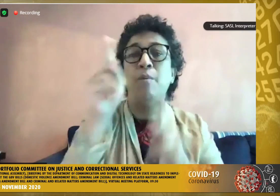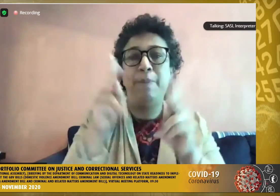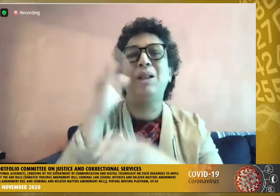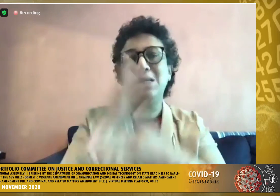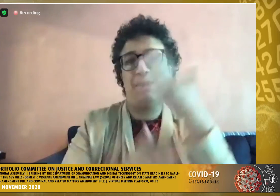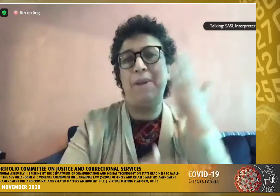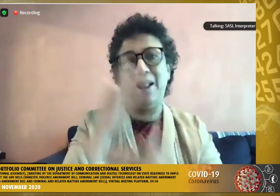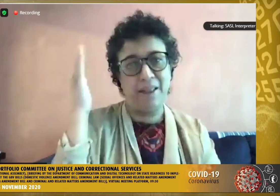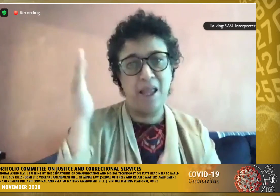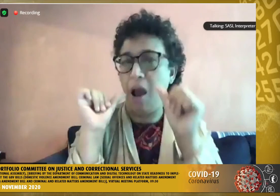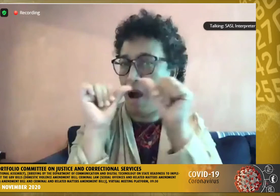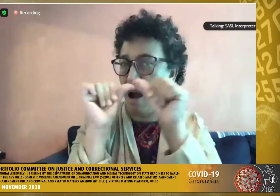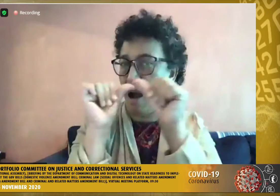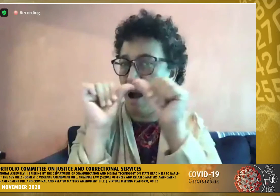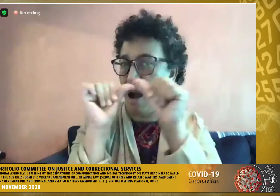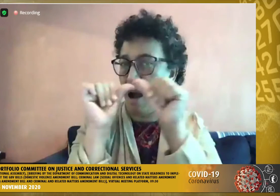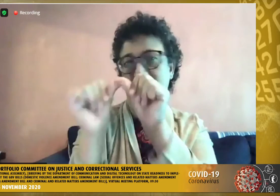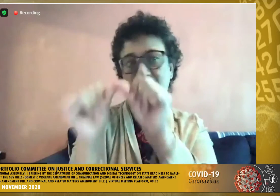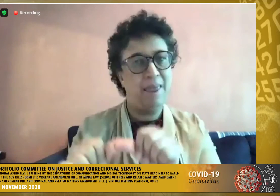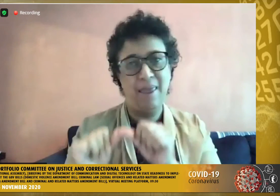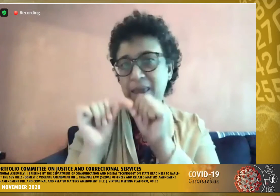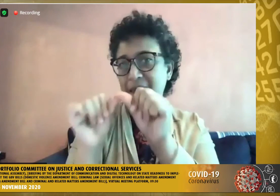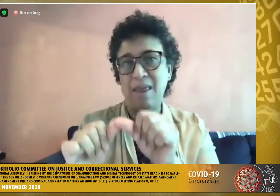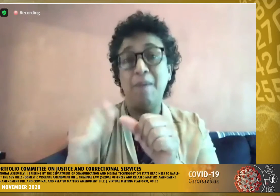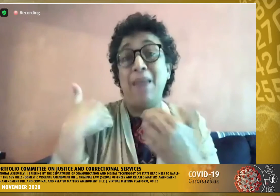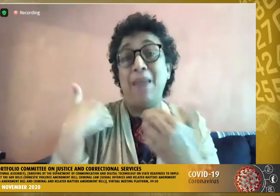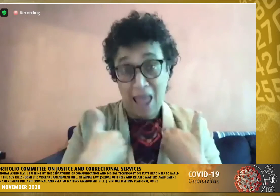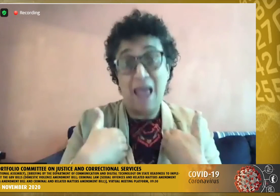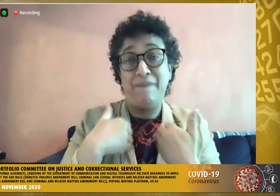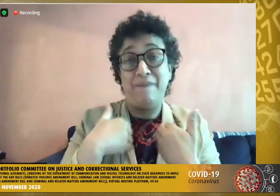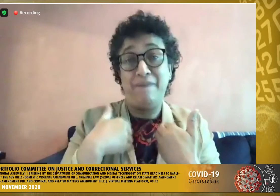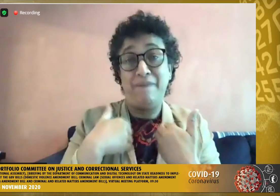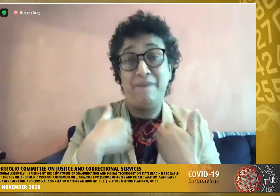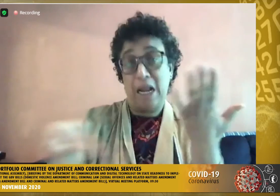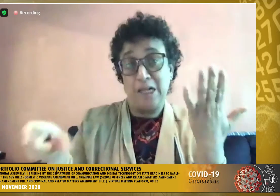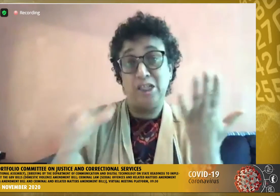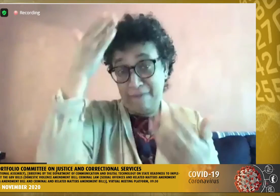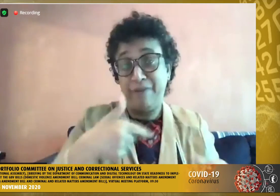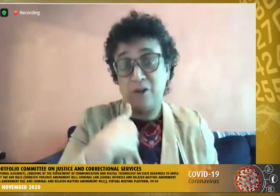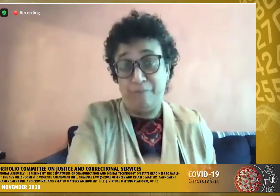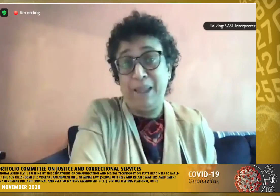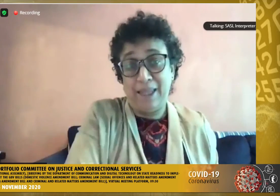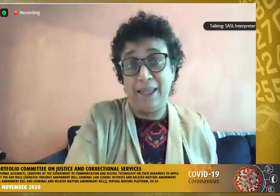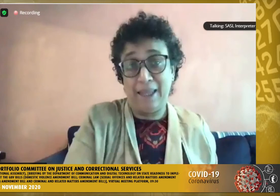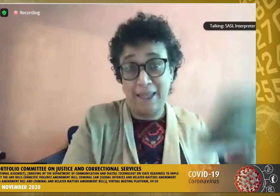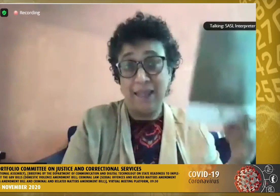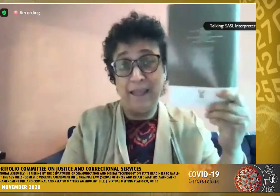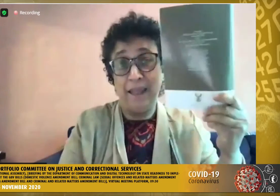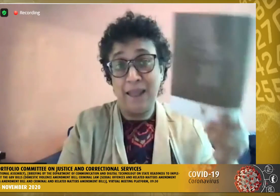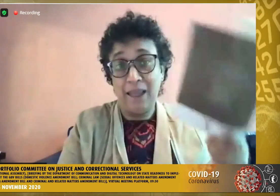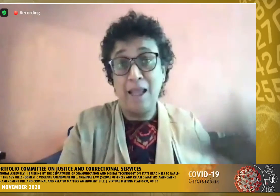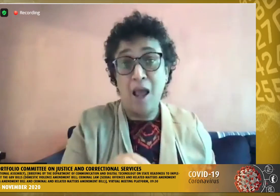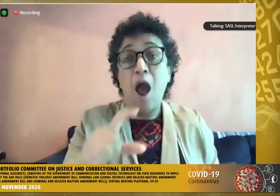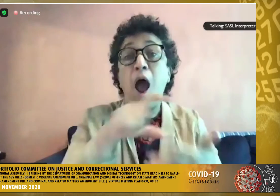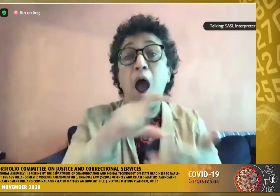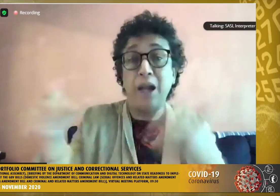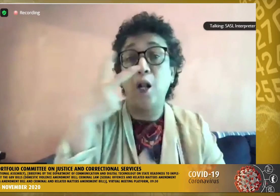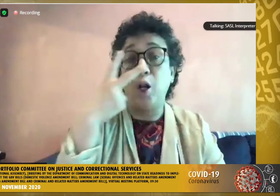then you know that I always talk about access for people with disabilities. It's ongoing. I have